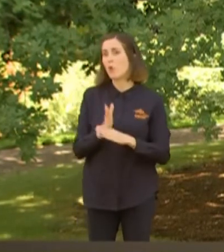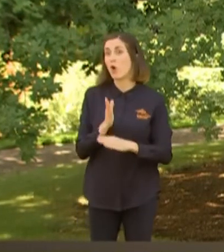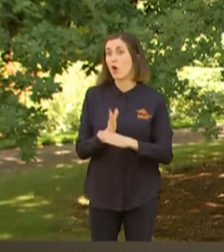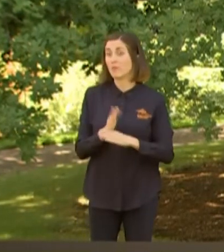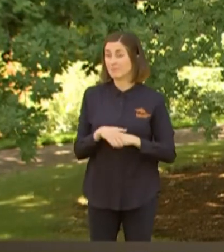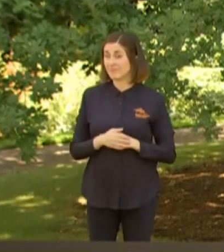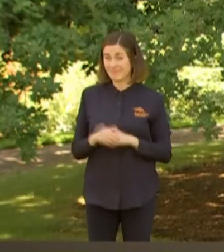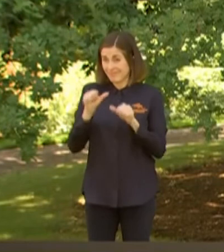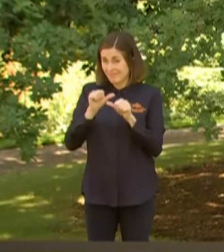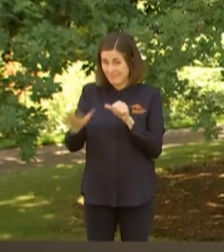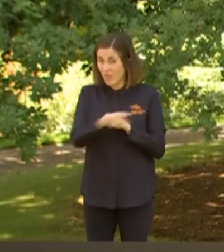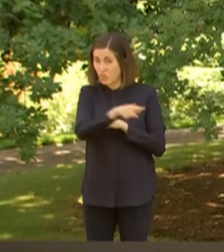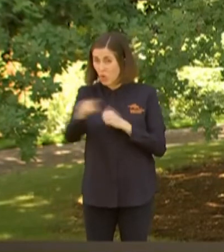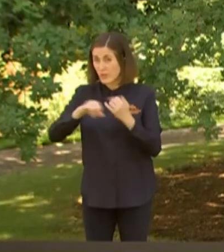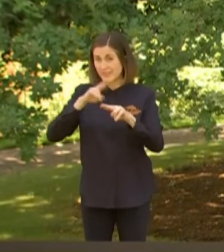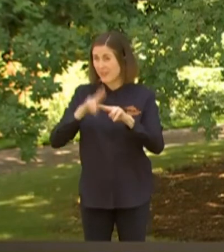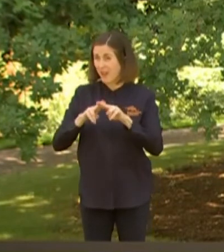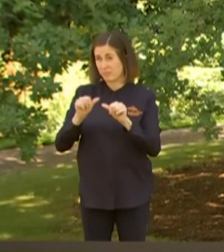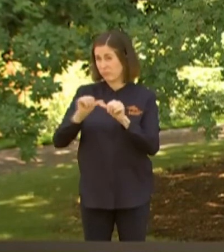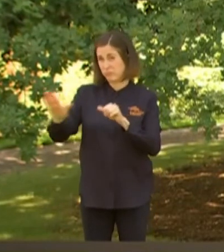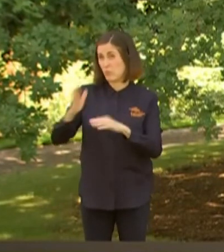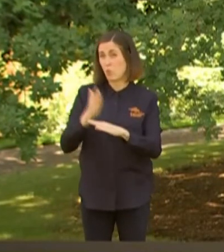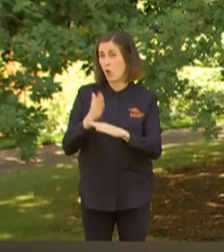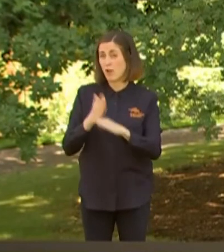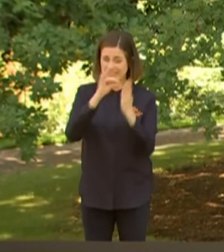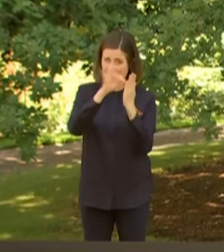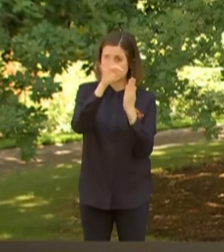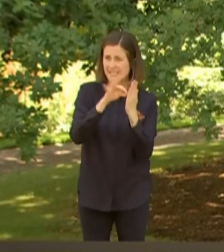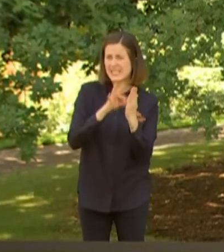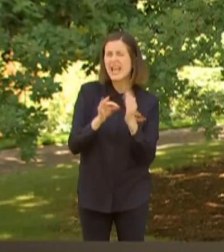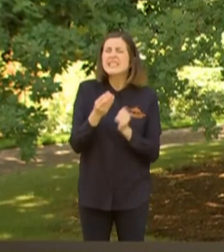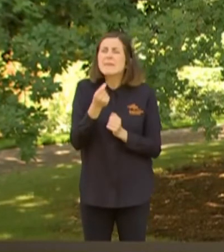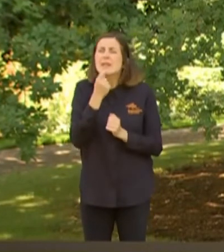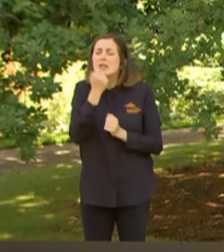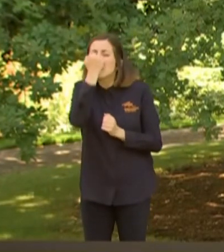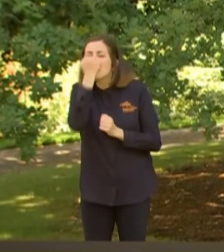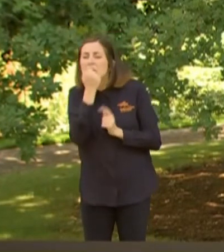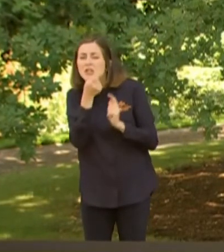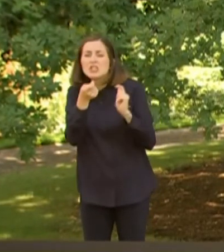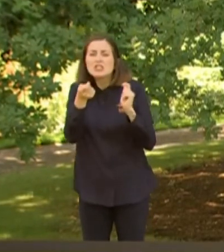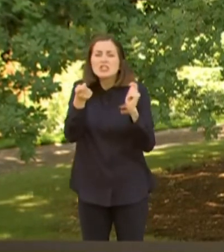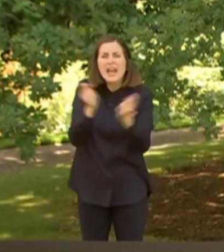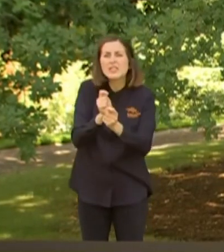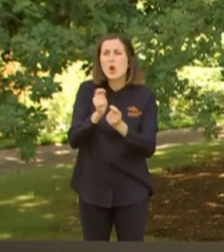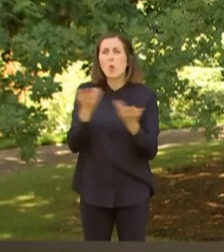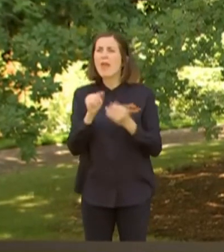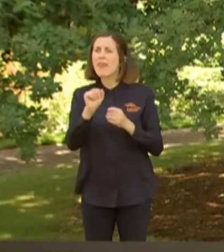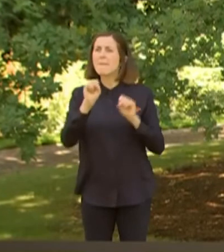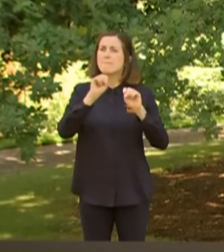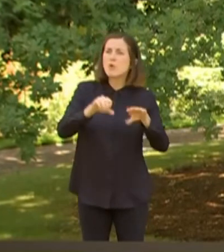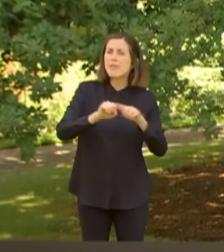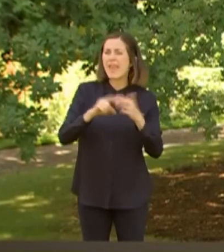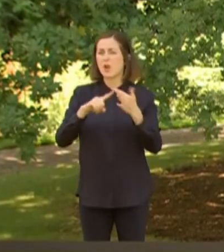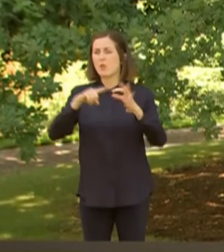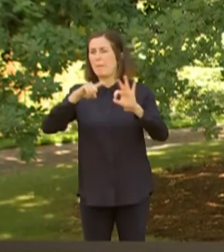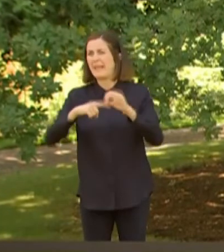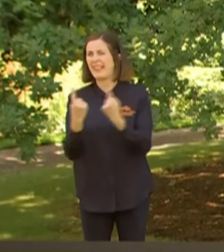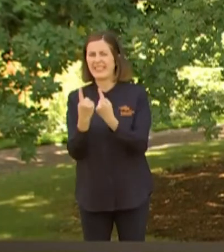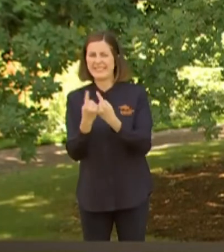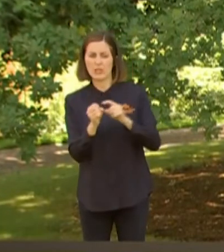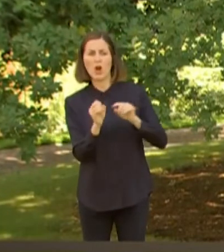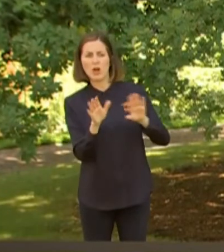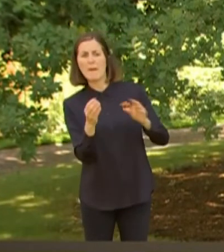been remarkably successful. The only things that we've had to change is some minor processes and positioning of equipment, which is, I think, testament to the reset that